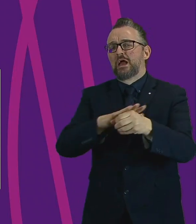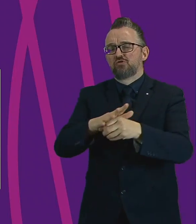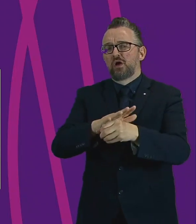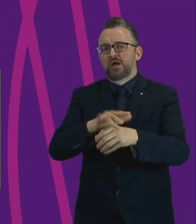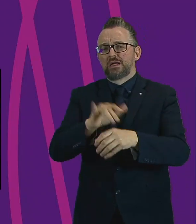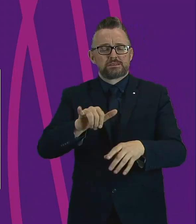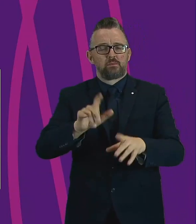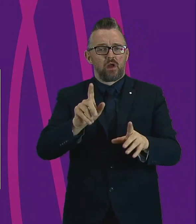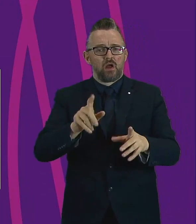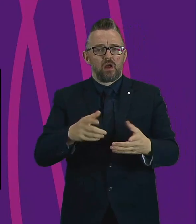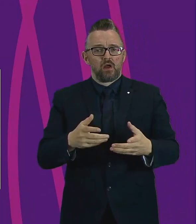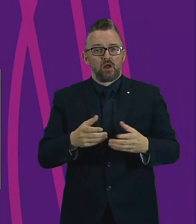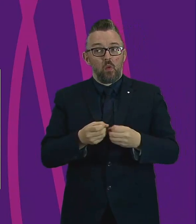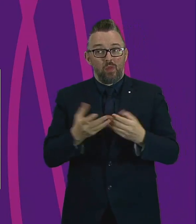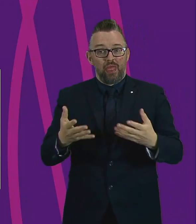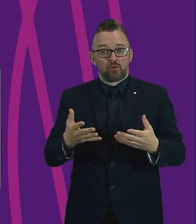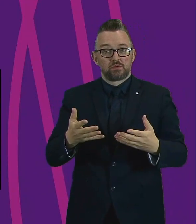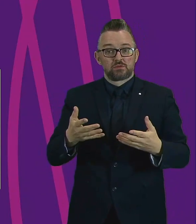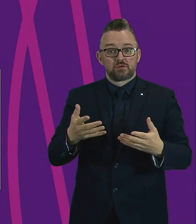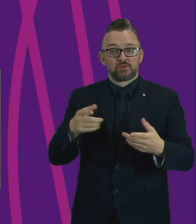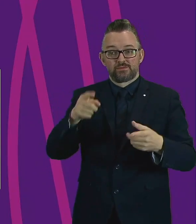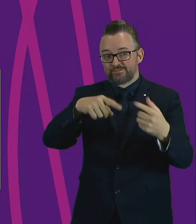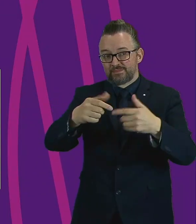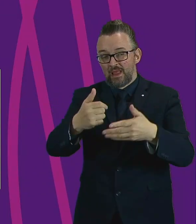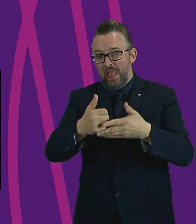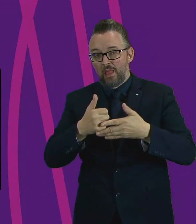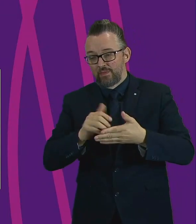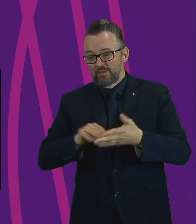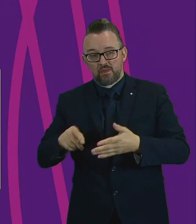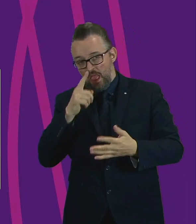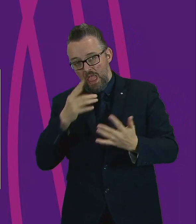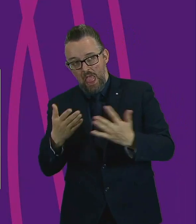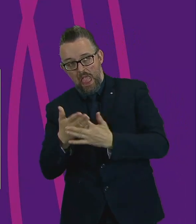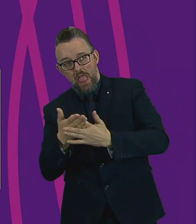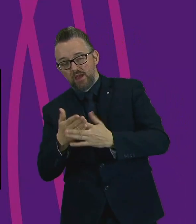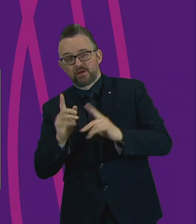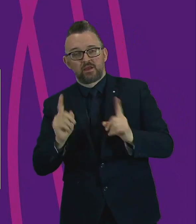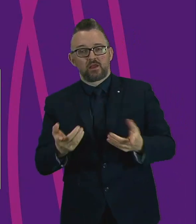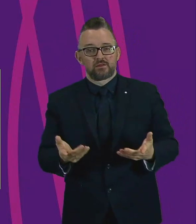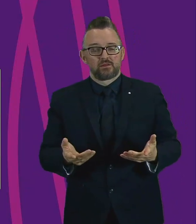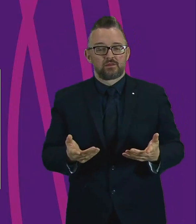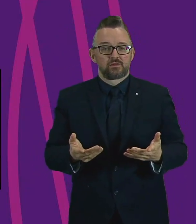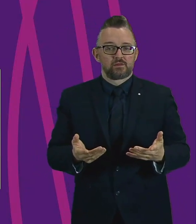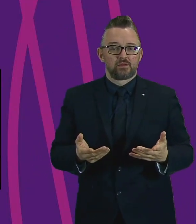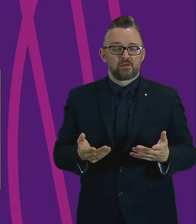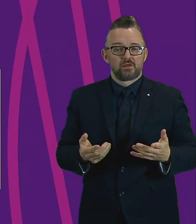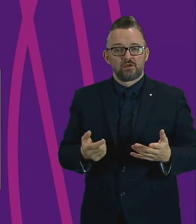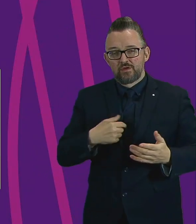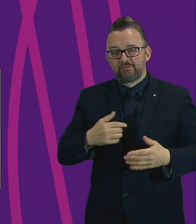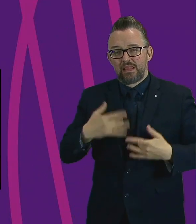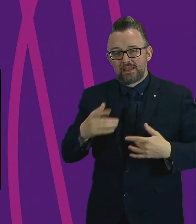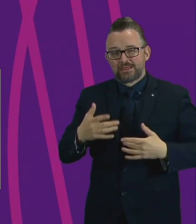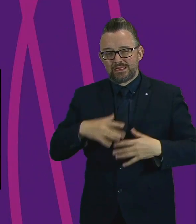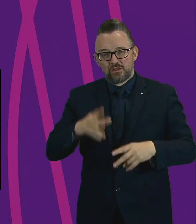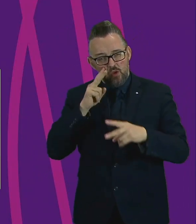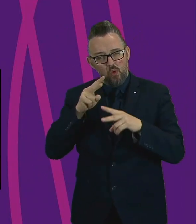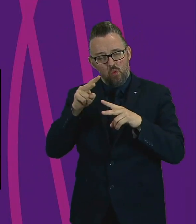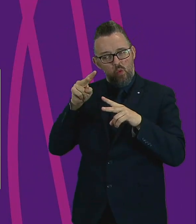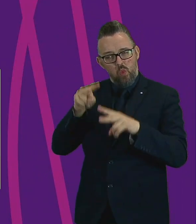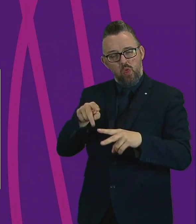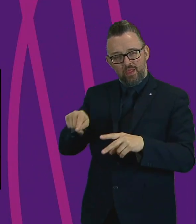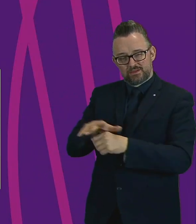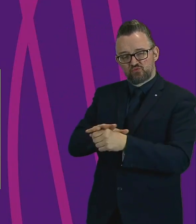that without their help they cannot always access that. So really we want to have a look at that particular instance